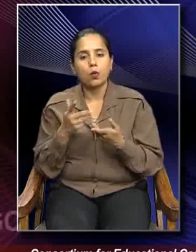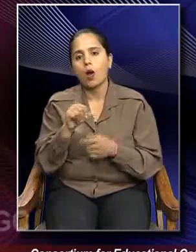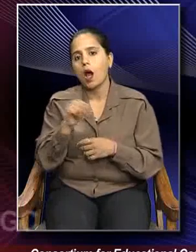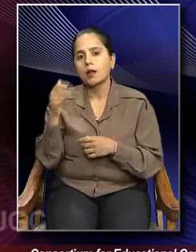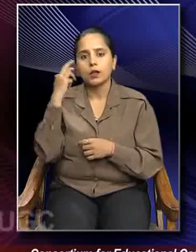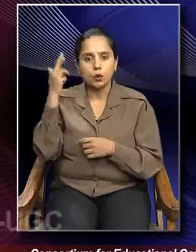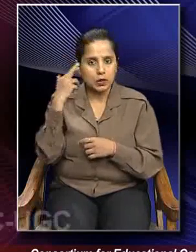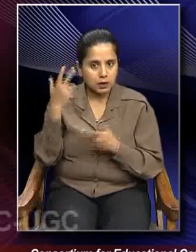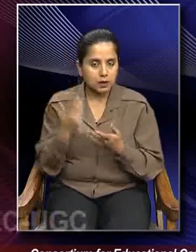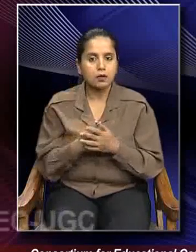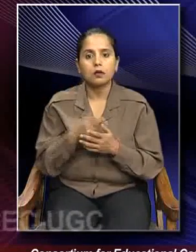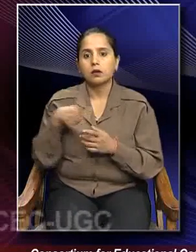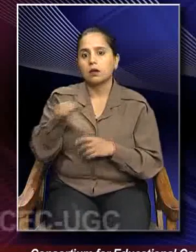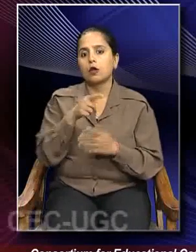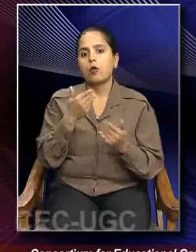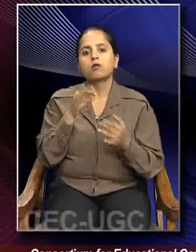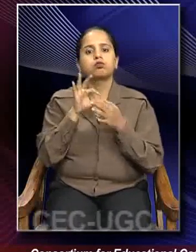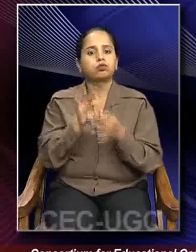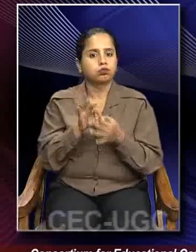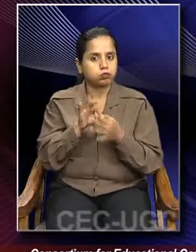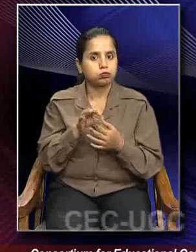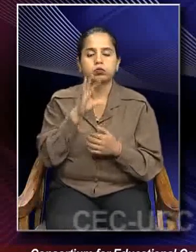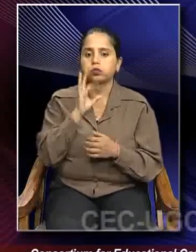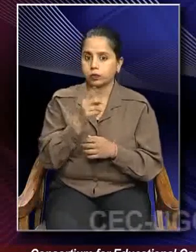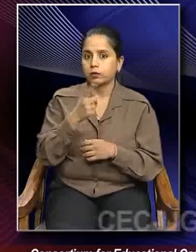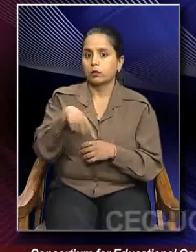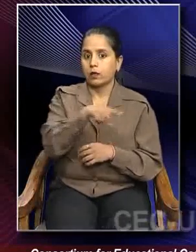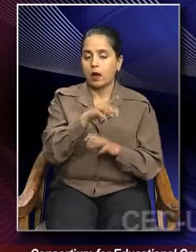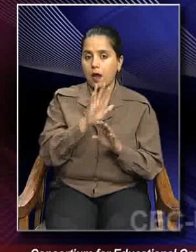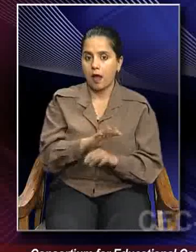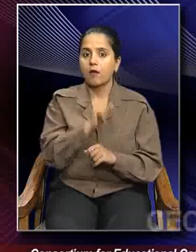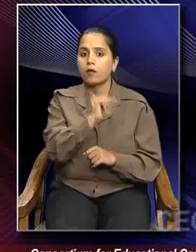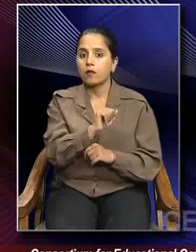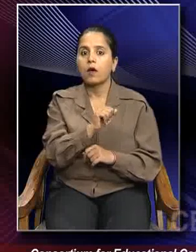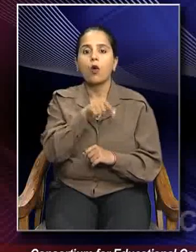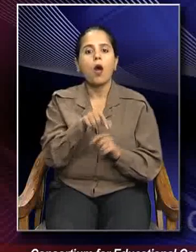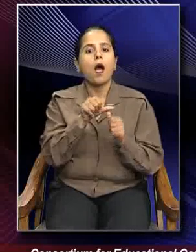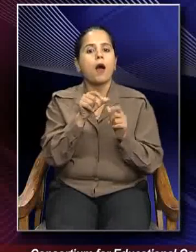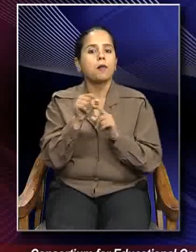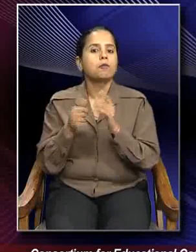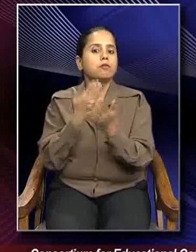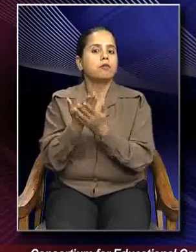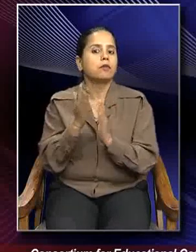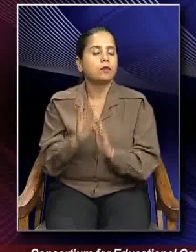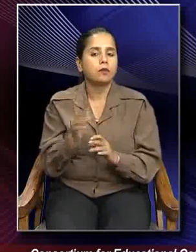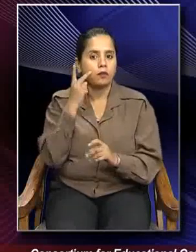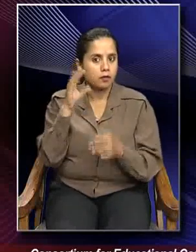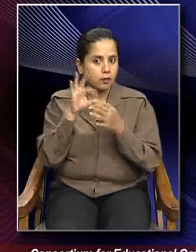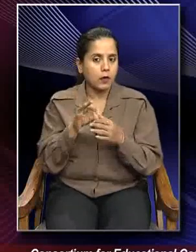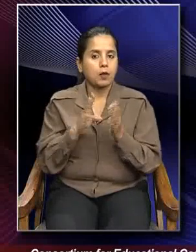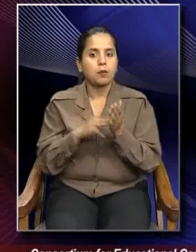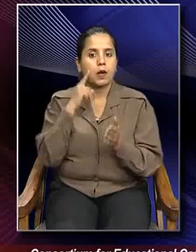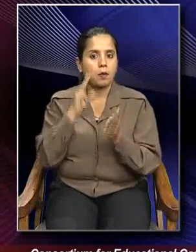causes, that can be related here, and that has in fact an application in the case of